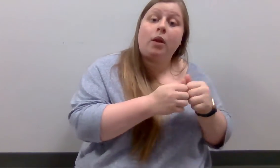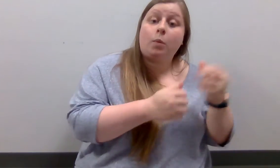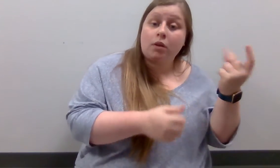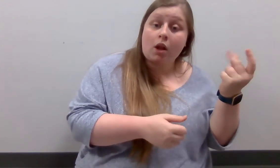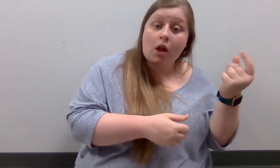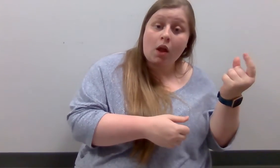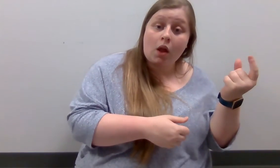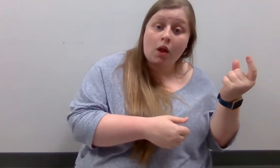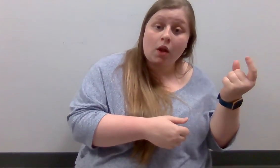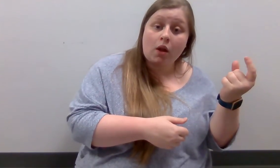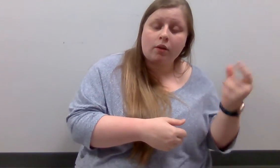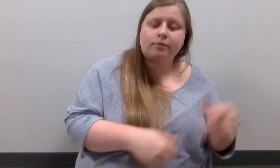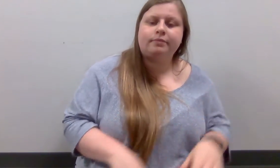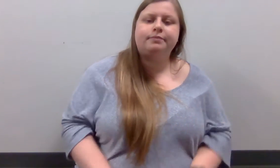"Oh, you want to play with a dog?"